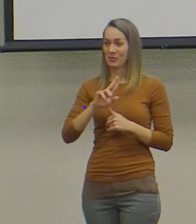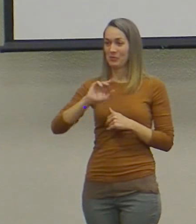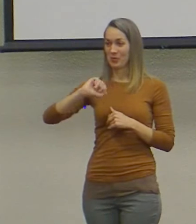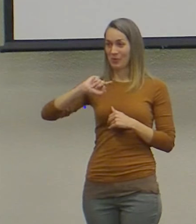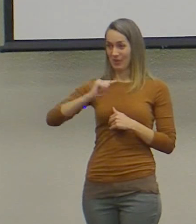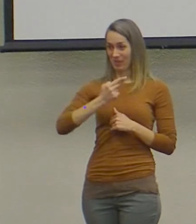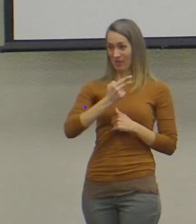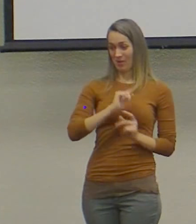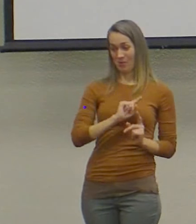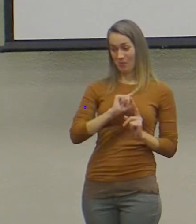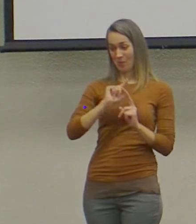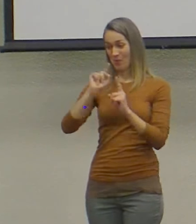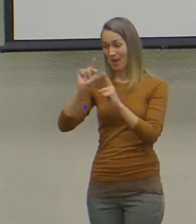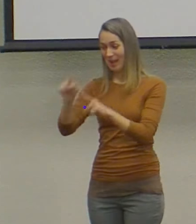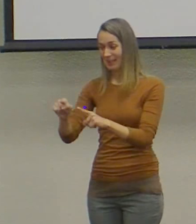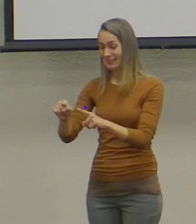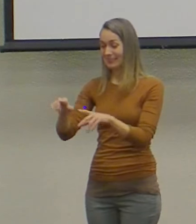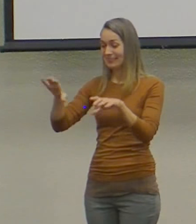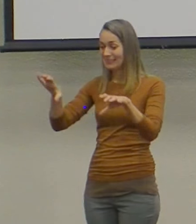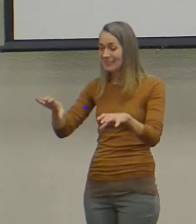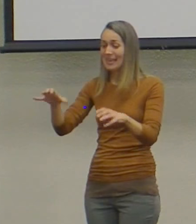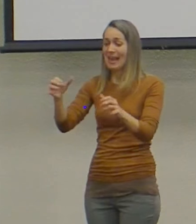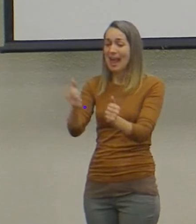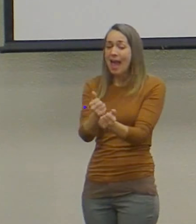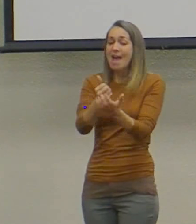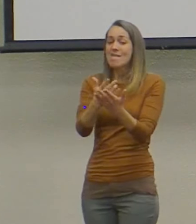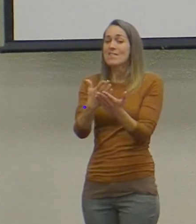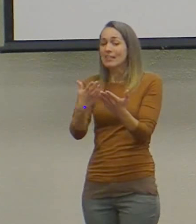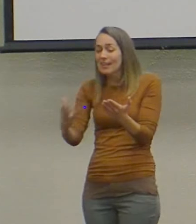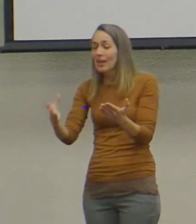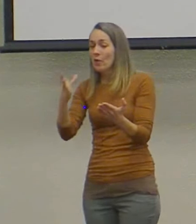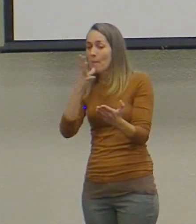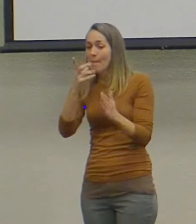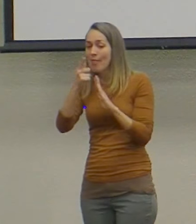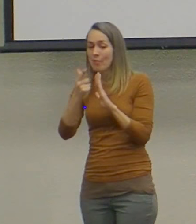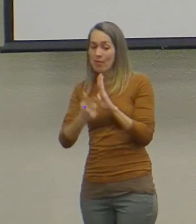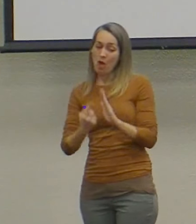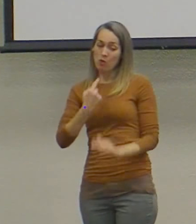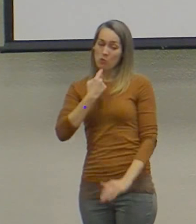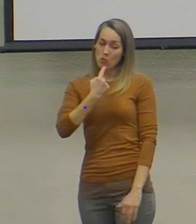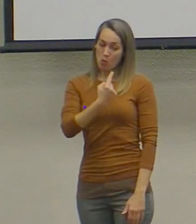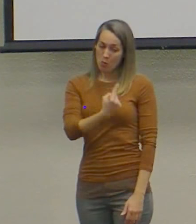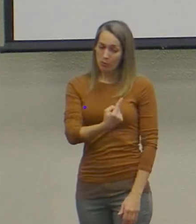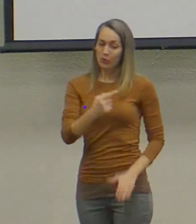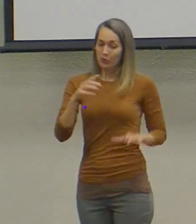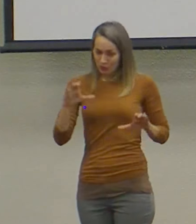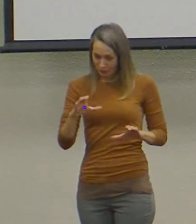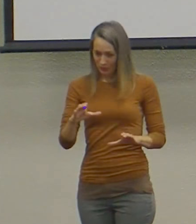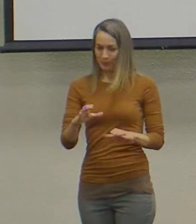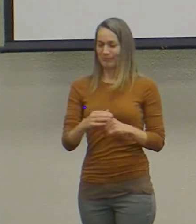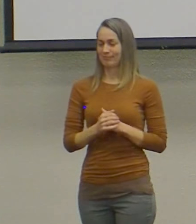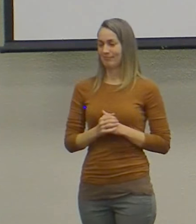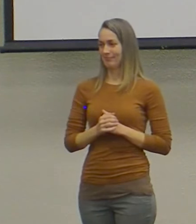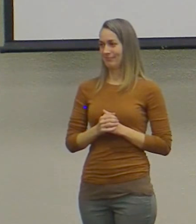threshing floor and did everything her mother-in-law told her to do.